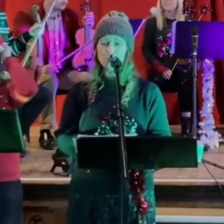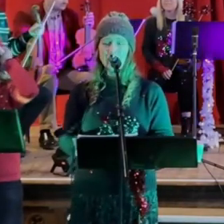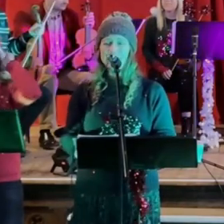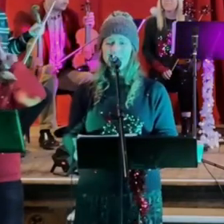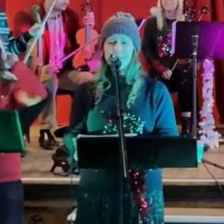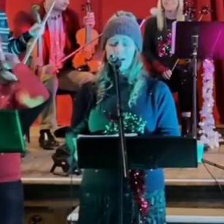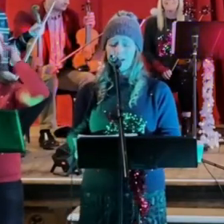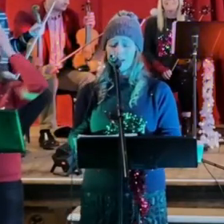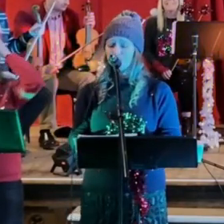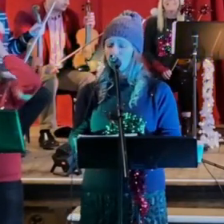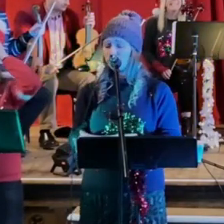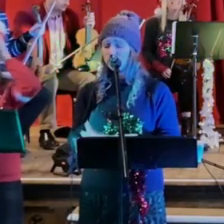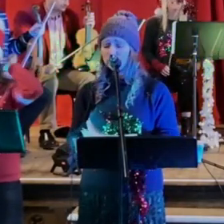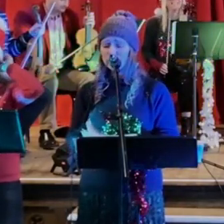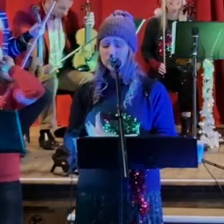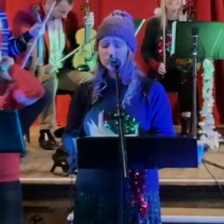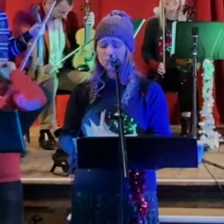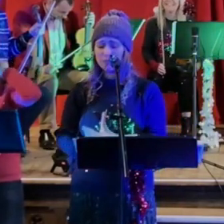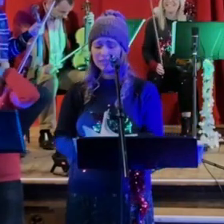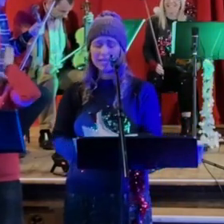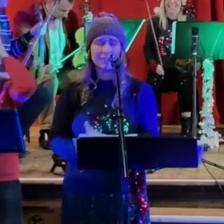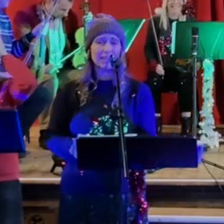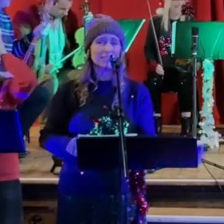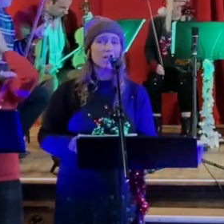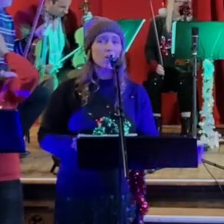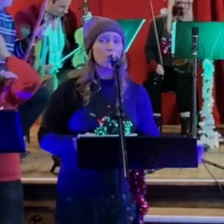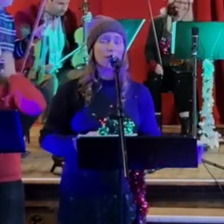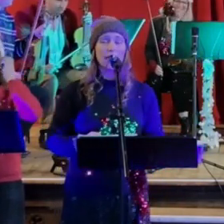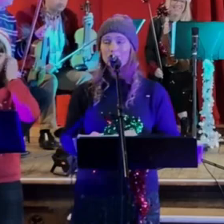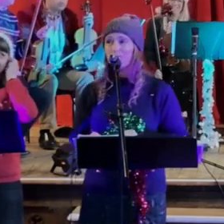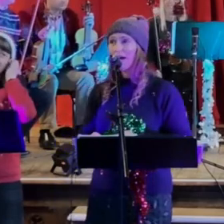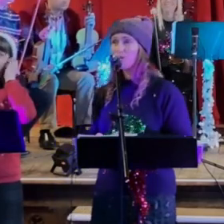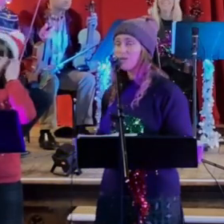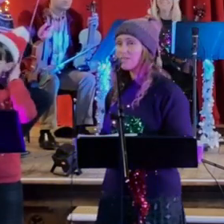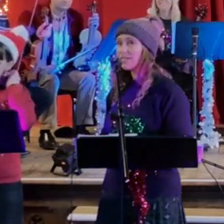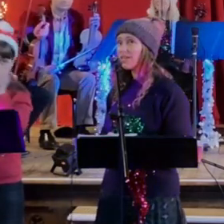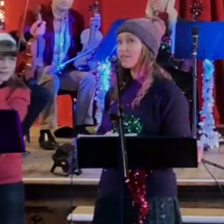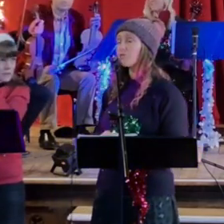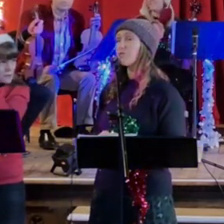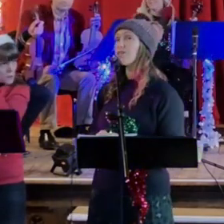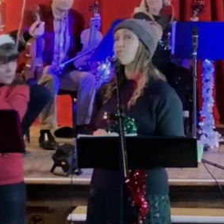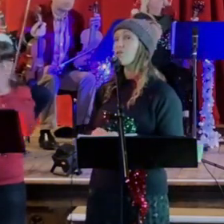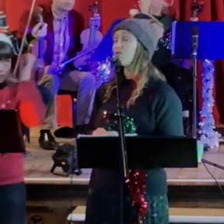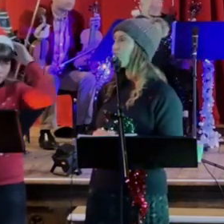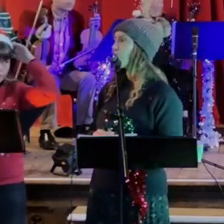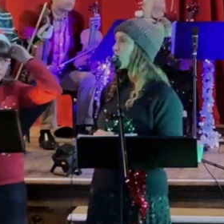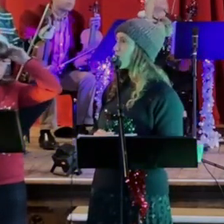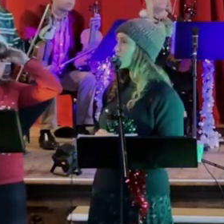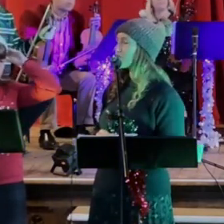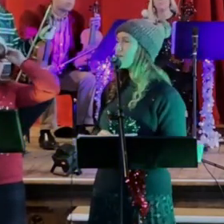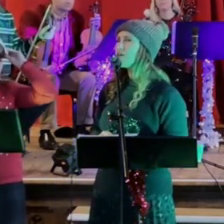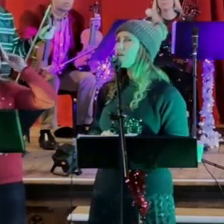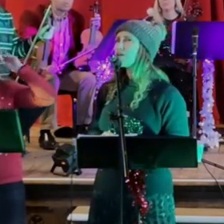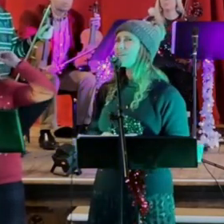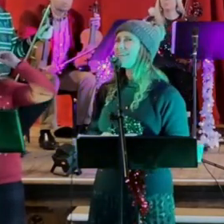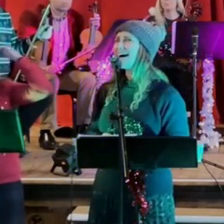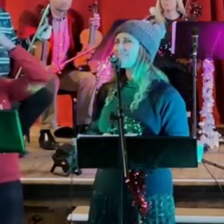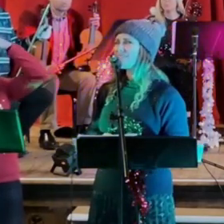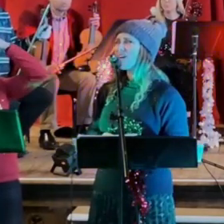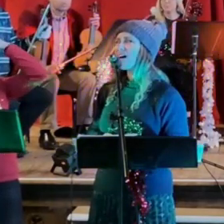away and move on to something like this. Okay, and we are singing this with the words glad